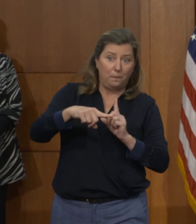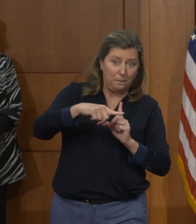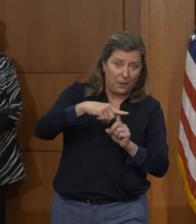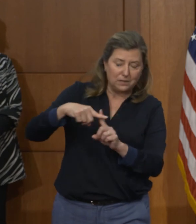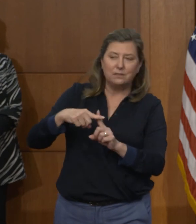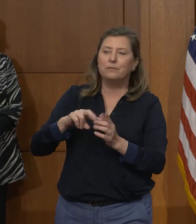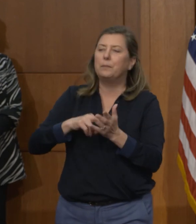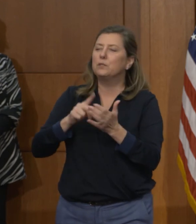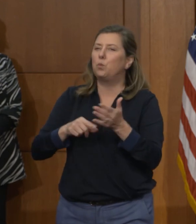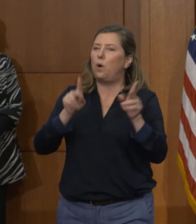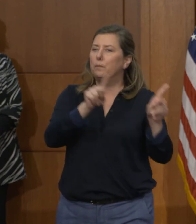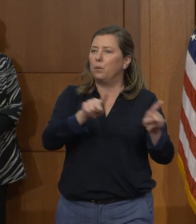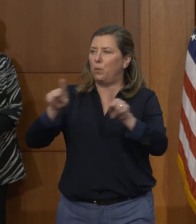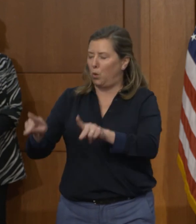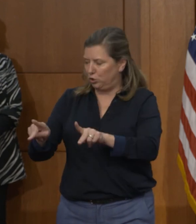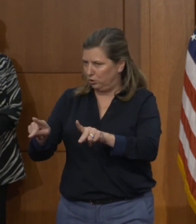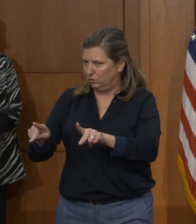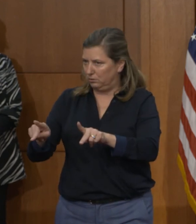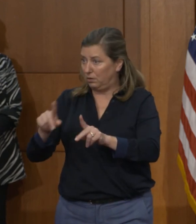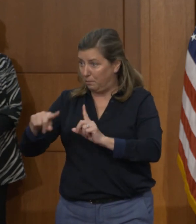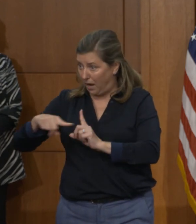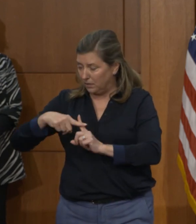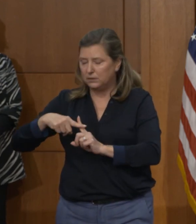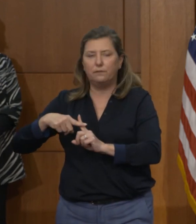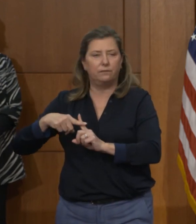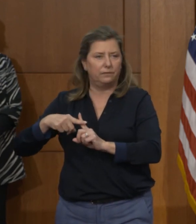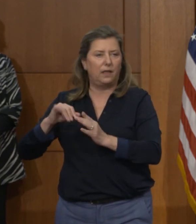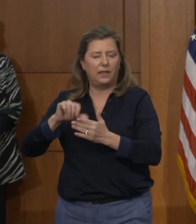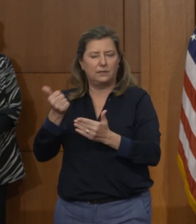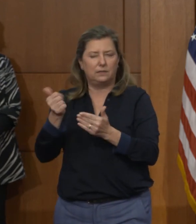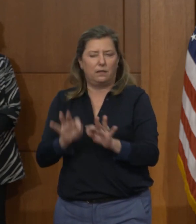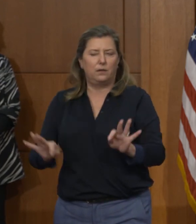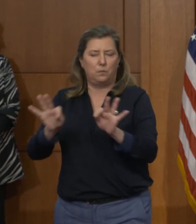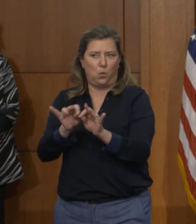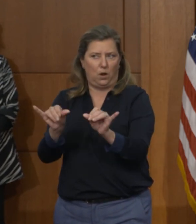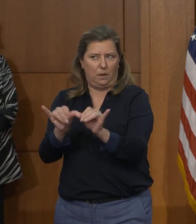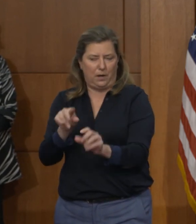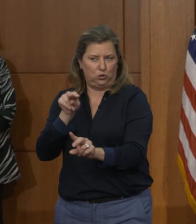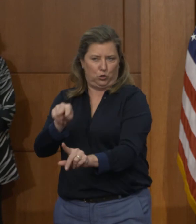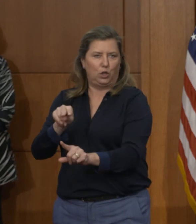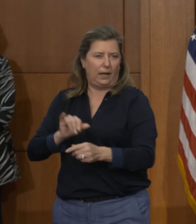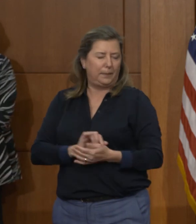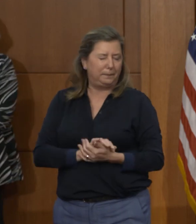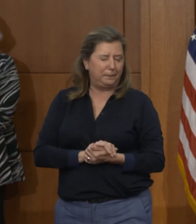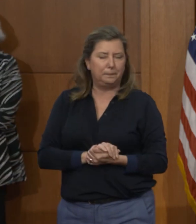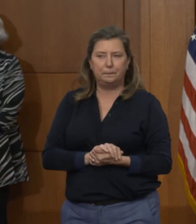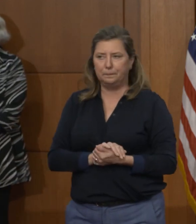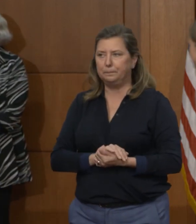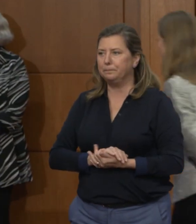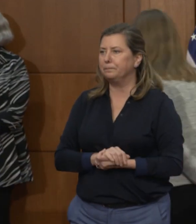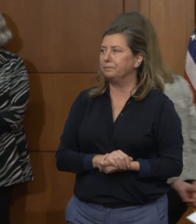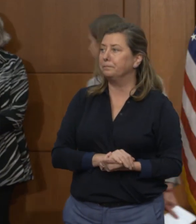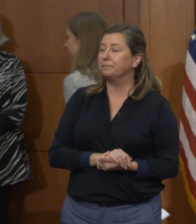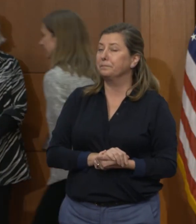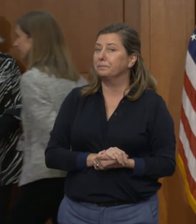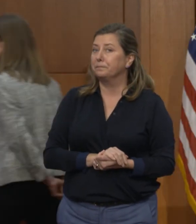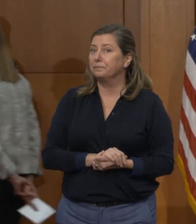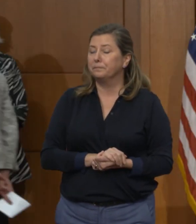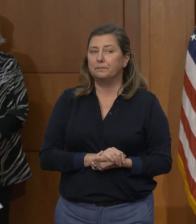what proportion of tests are positive. So that's another important measure to look at. Thanks.